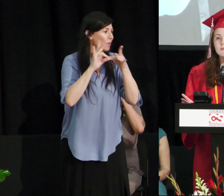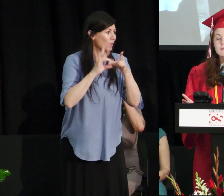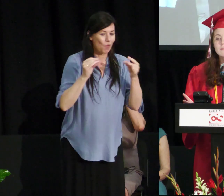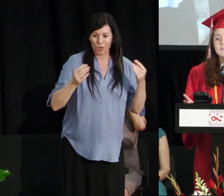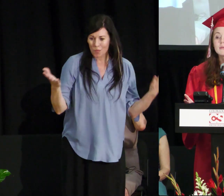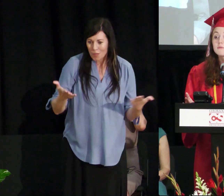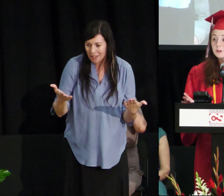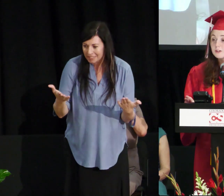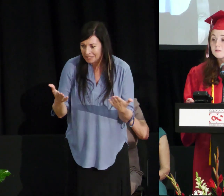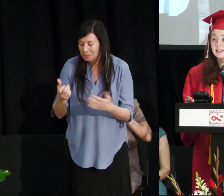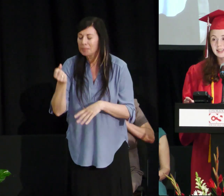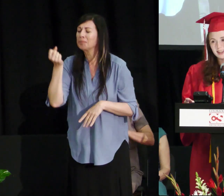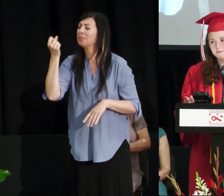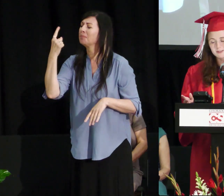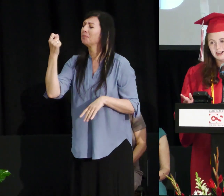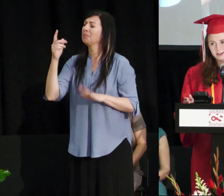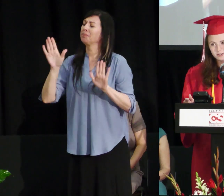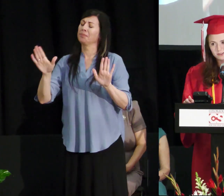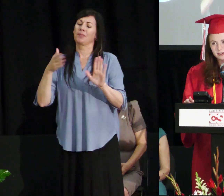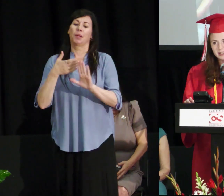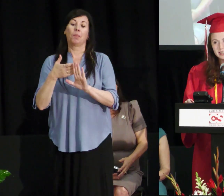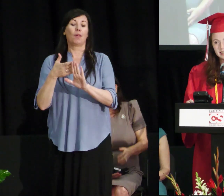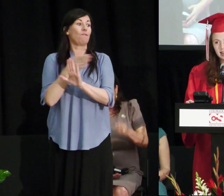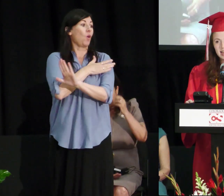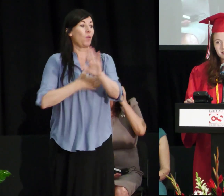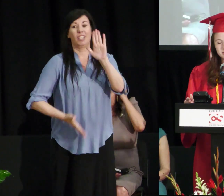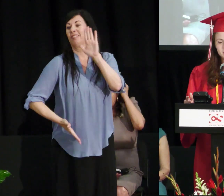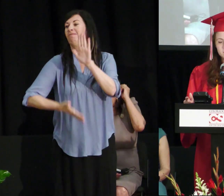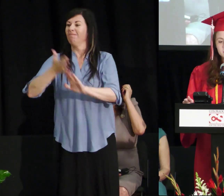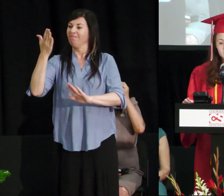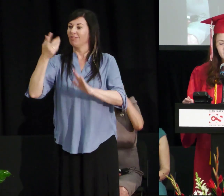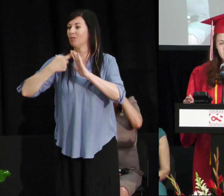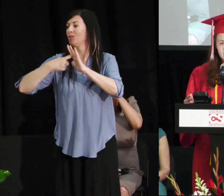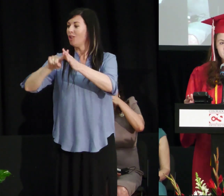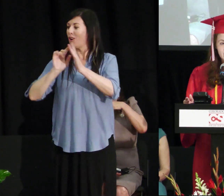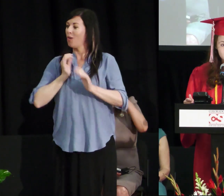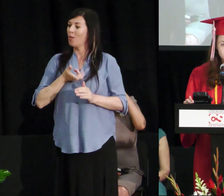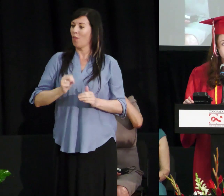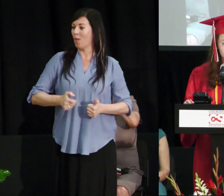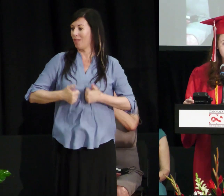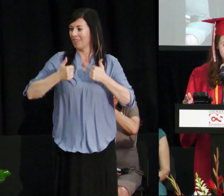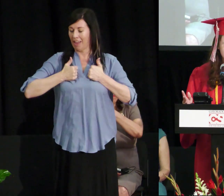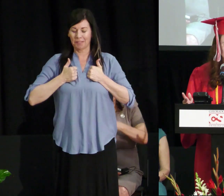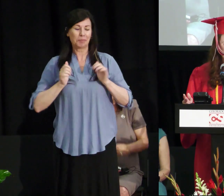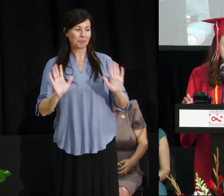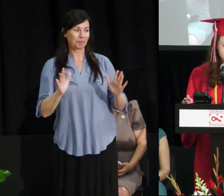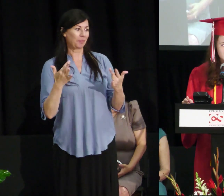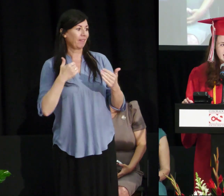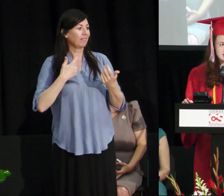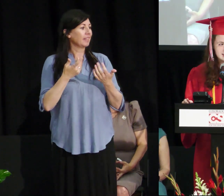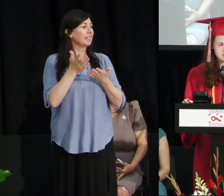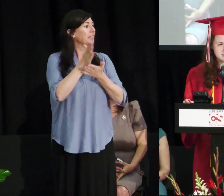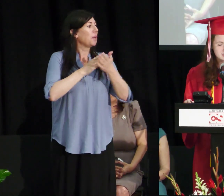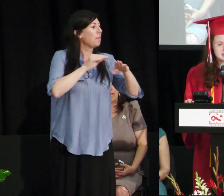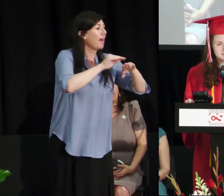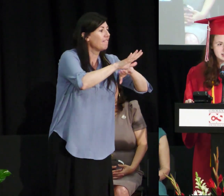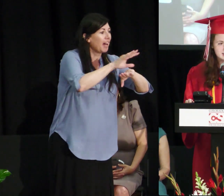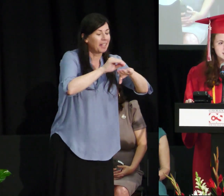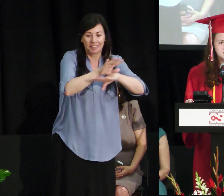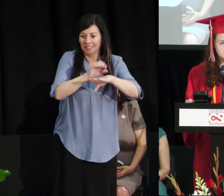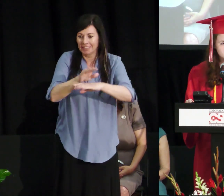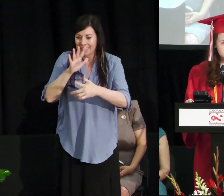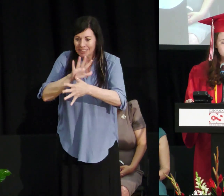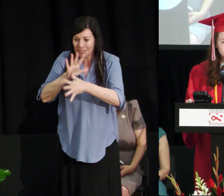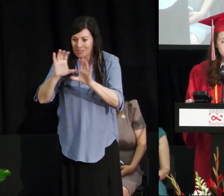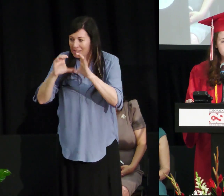Now before we leave to write our stories, I have some advice for you senior class of 2022.